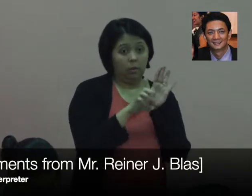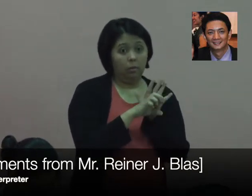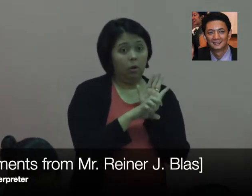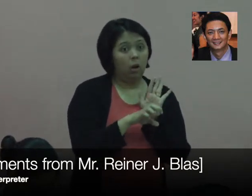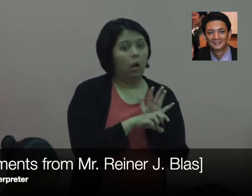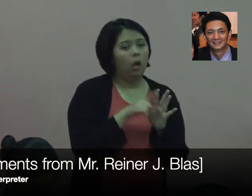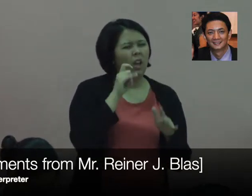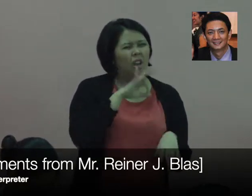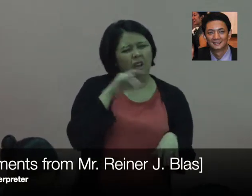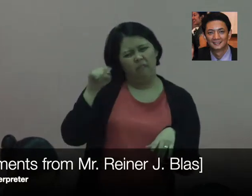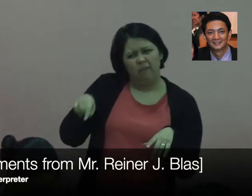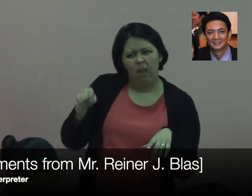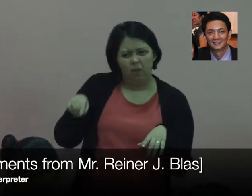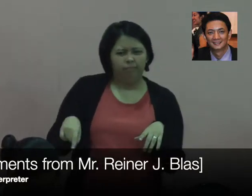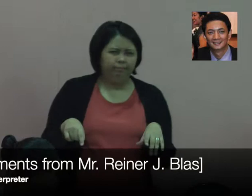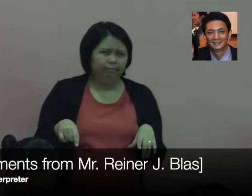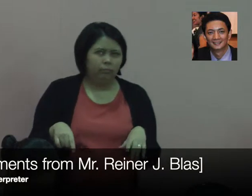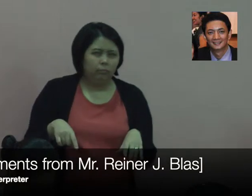prosecutor or the